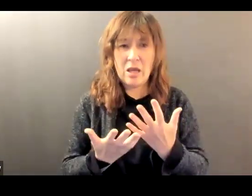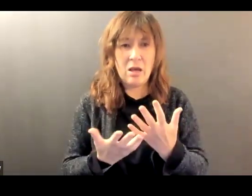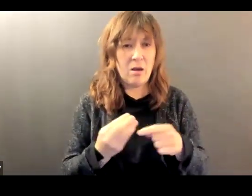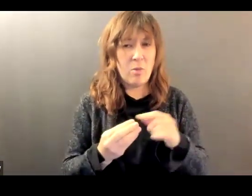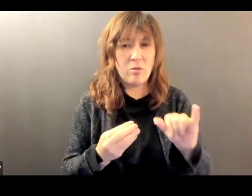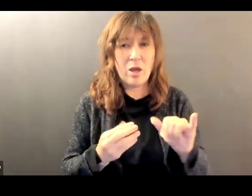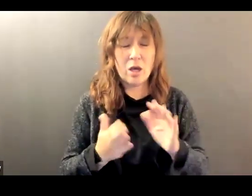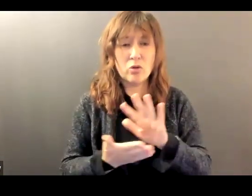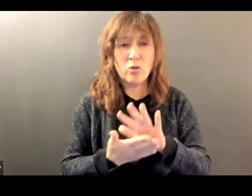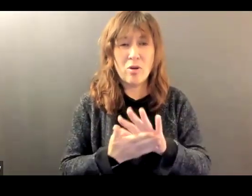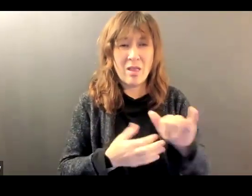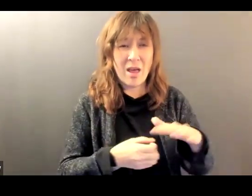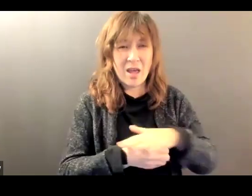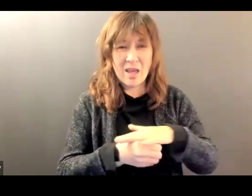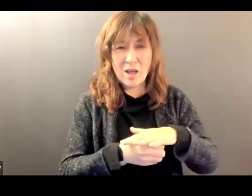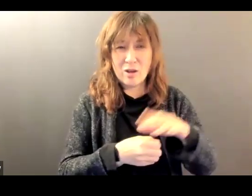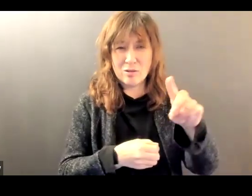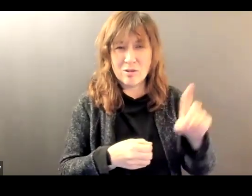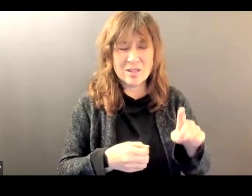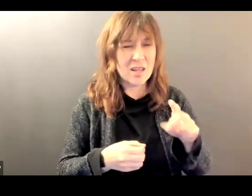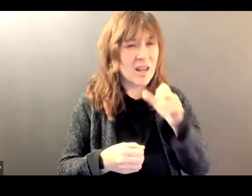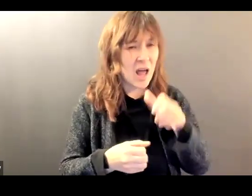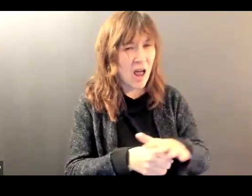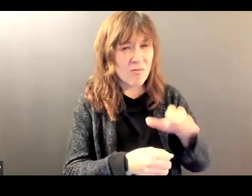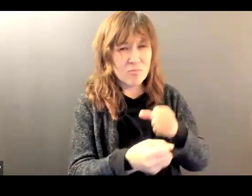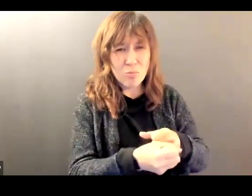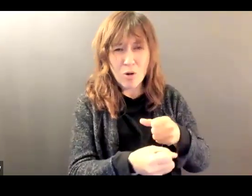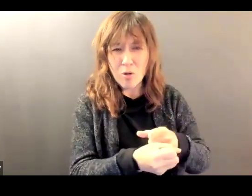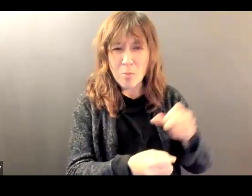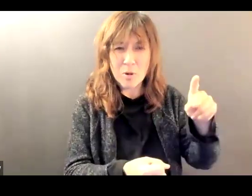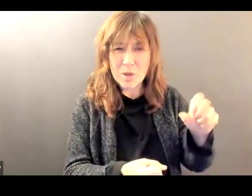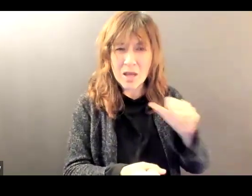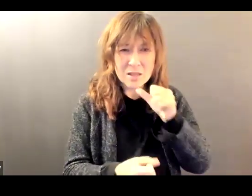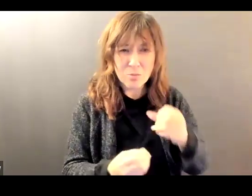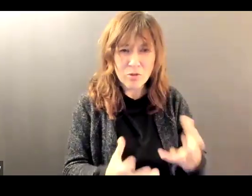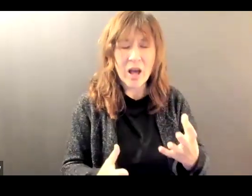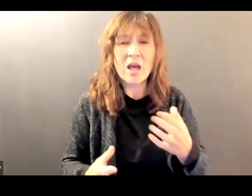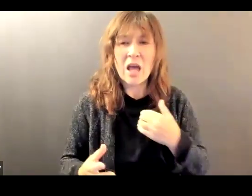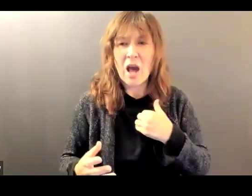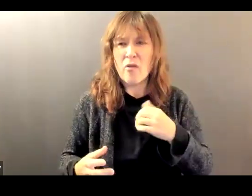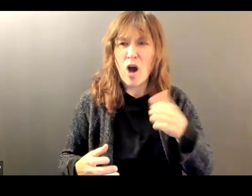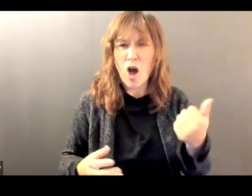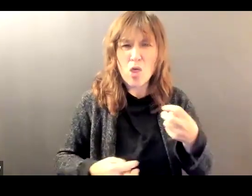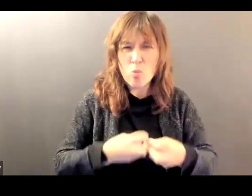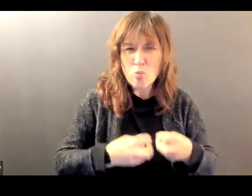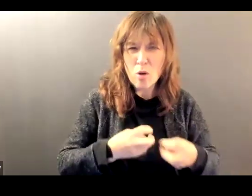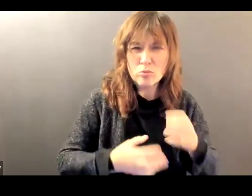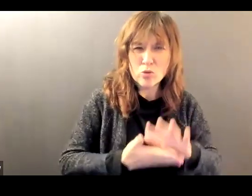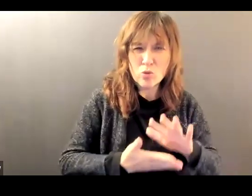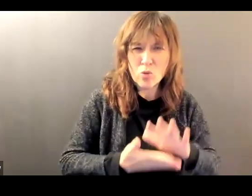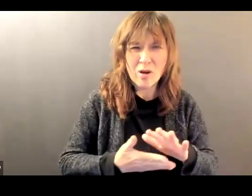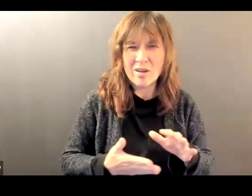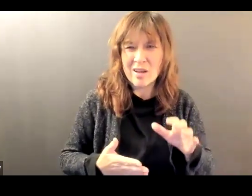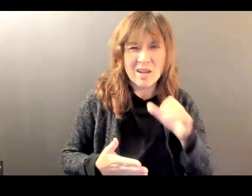of Dorchester already suffers from inequitable support from BPS, with problematic schools and low-quality facilities compared to other neighborhoods.